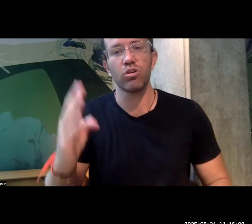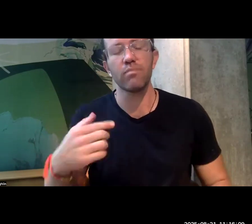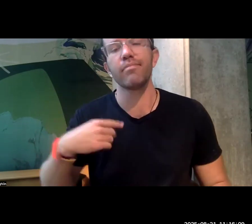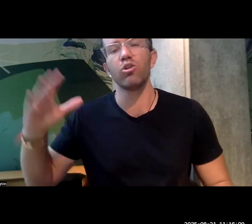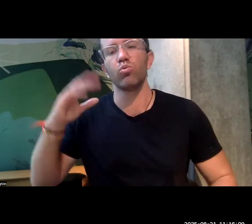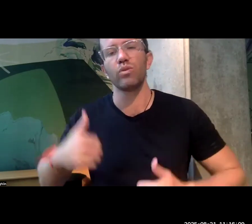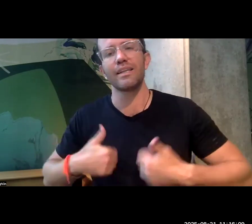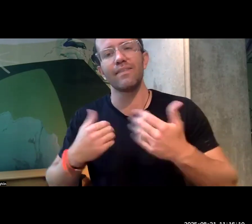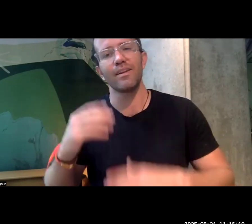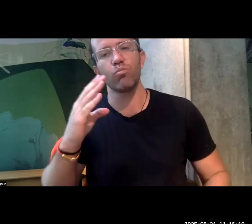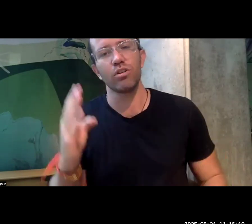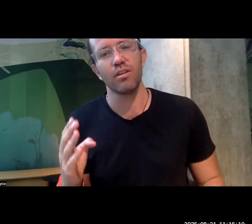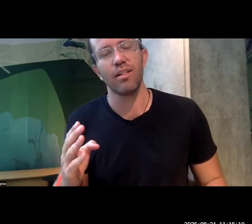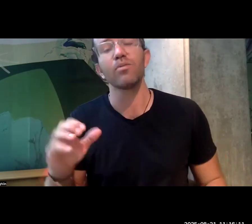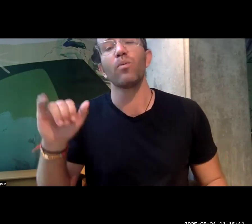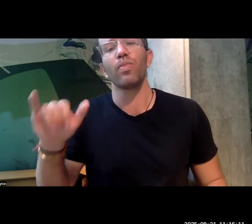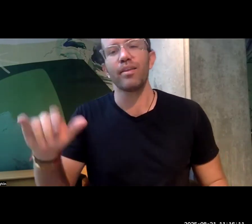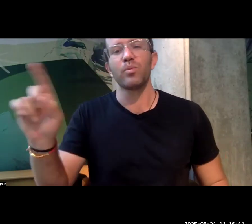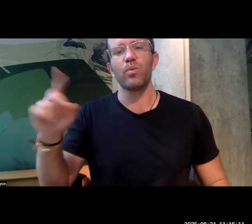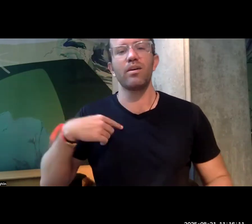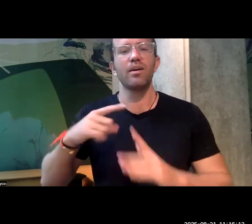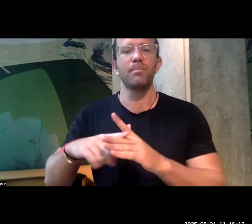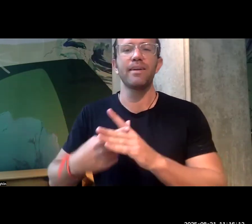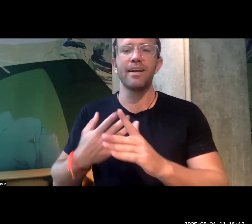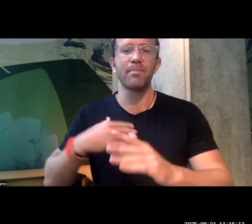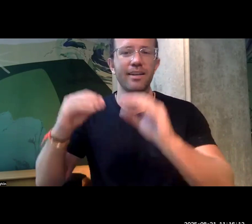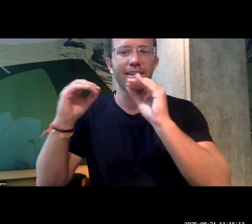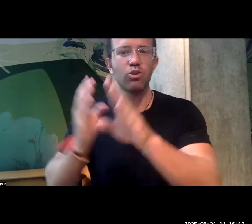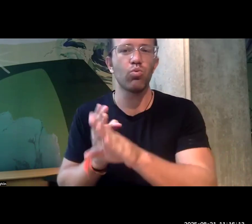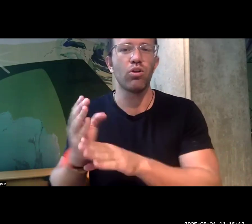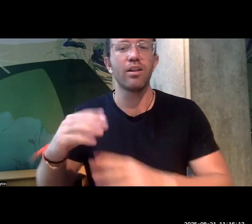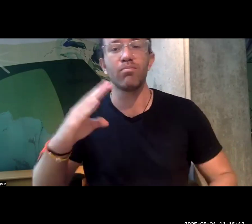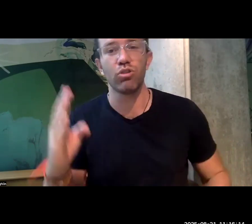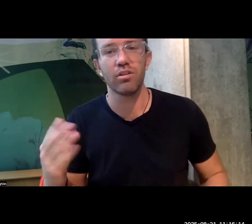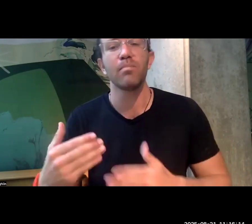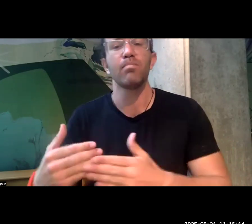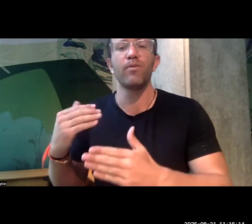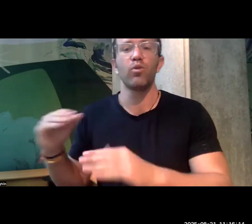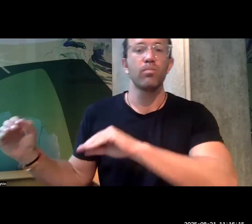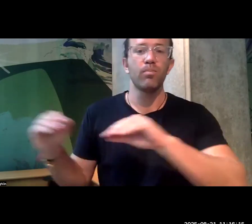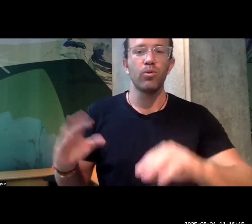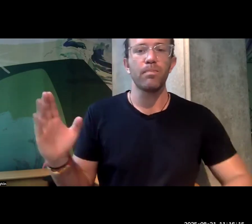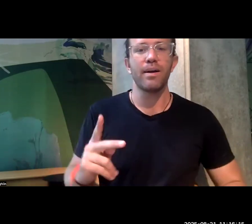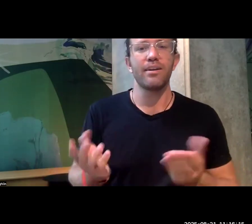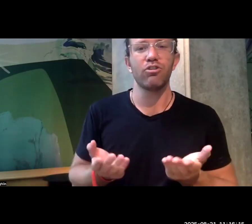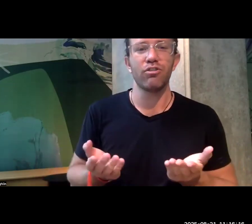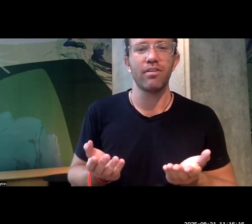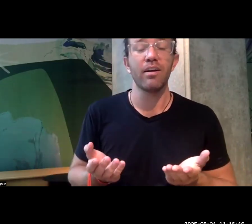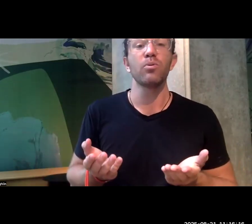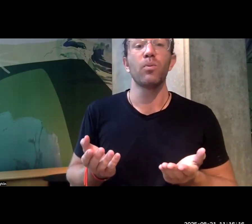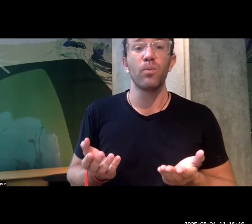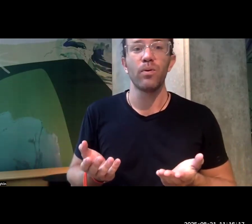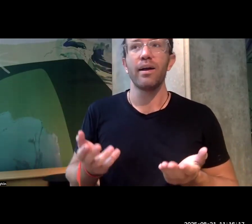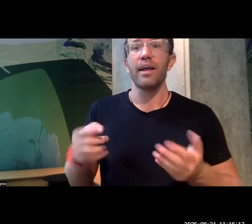Brattle. In Brazil, excuse me, the interpreter in Brazil, where I began my college teaching